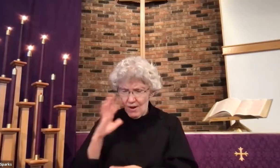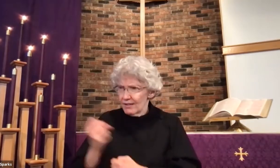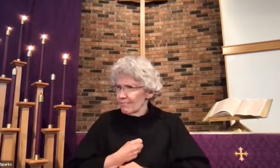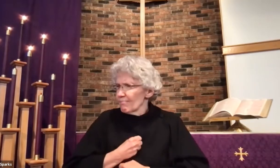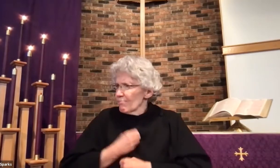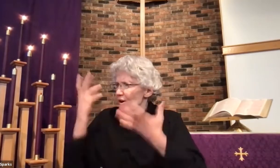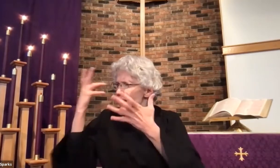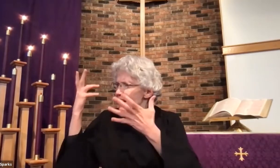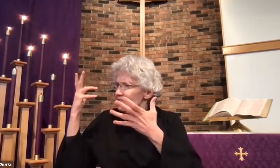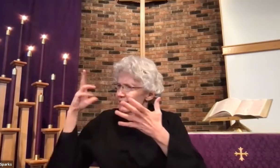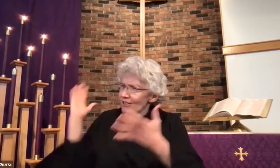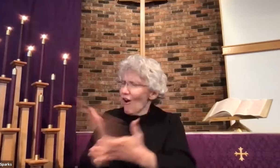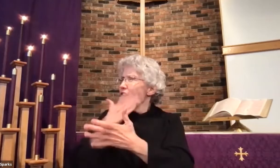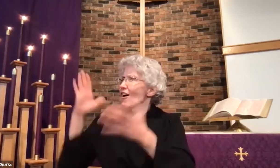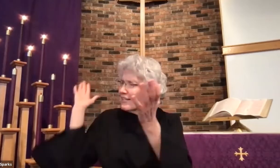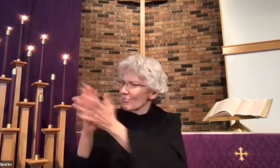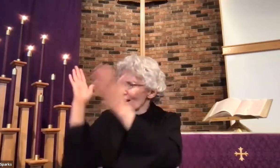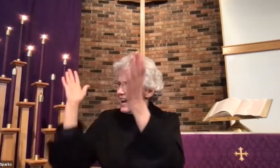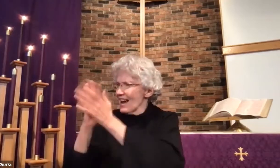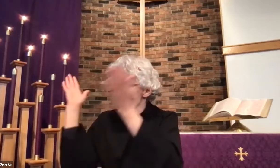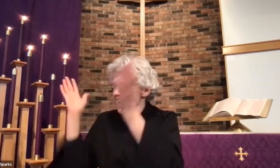Listen to my prayer.